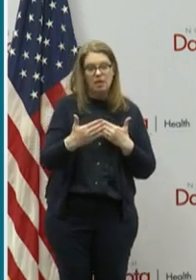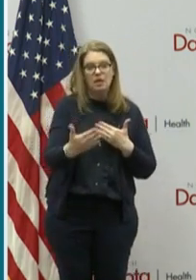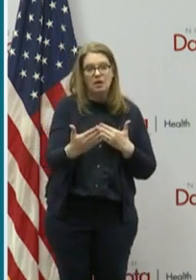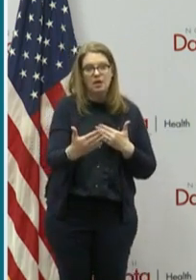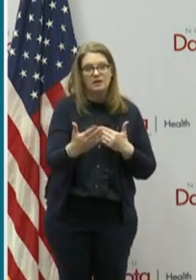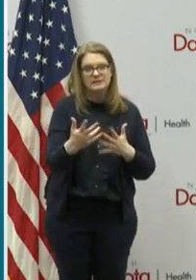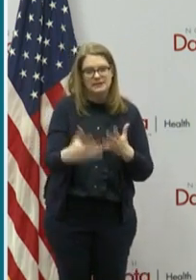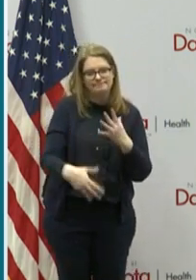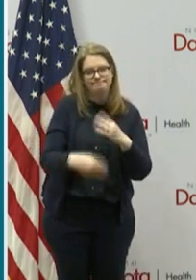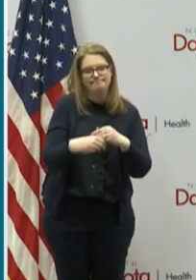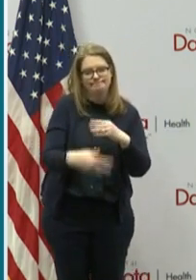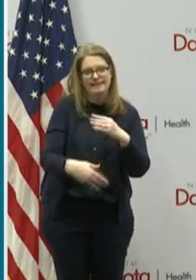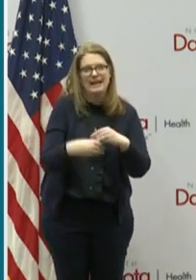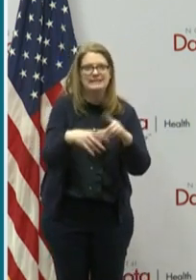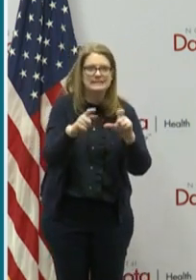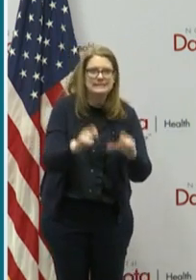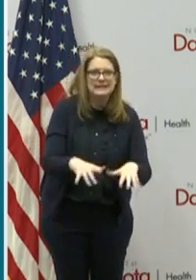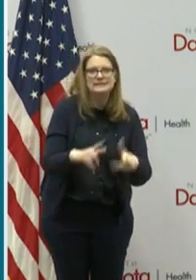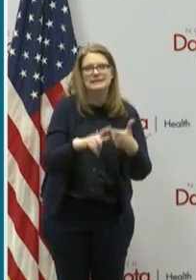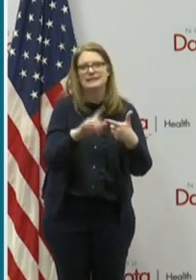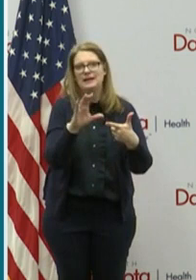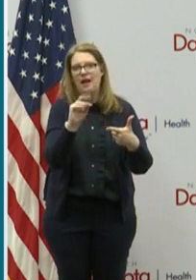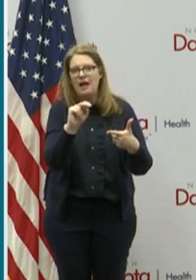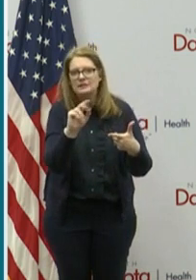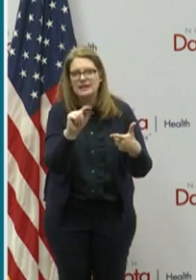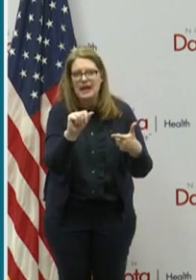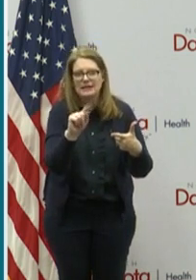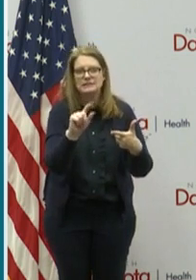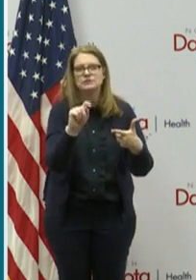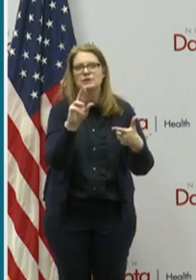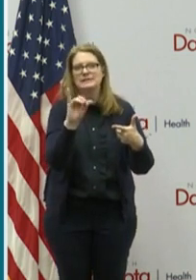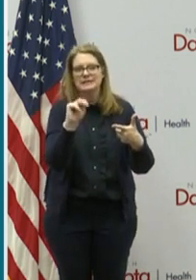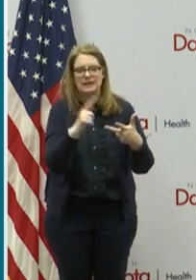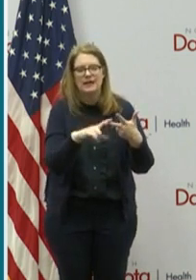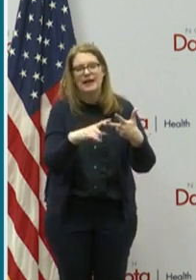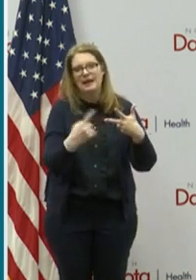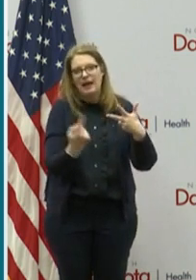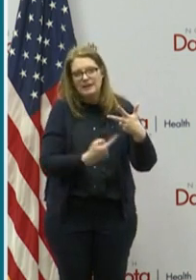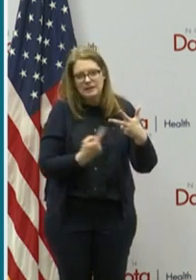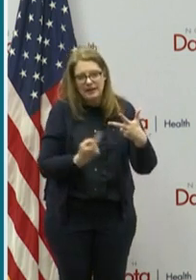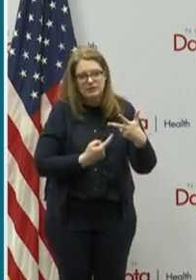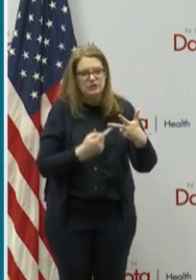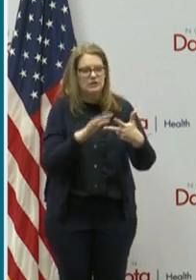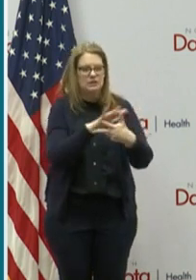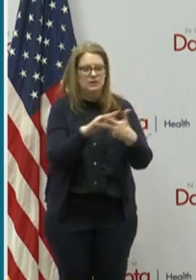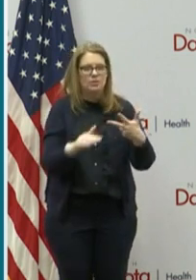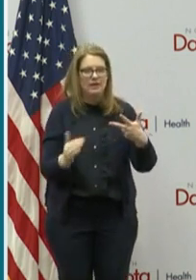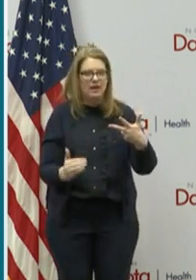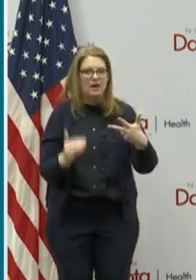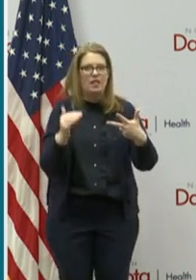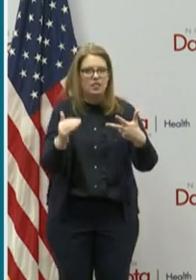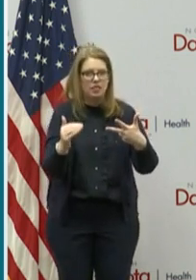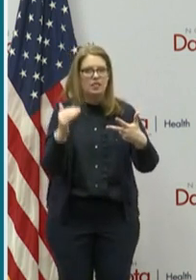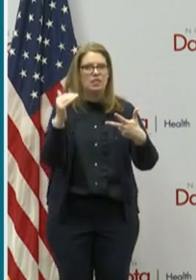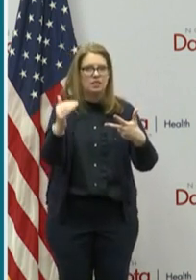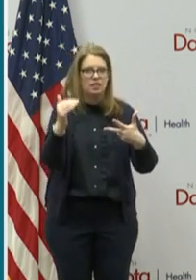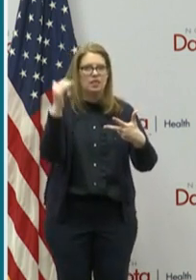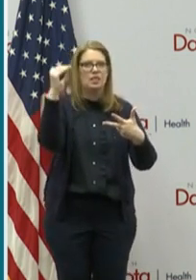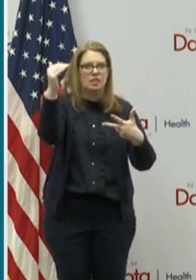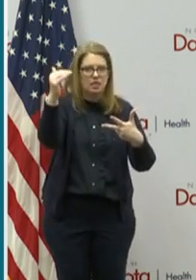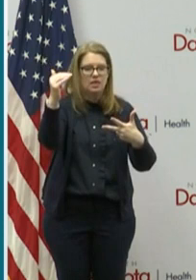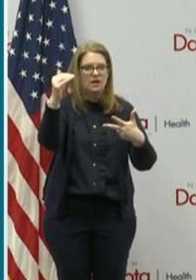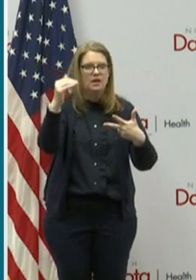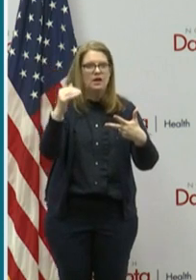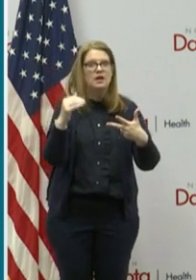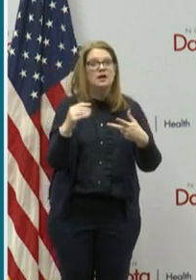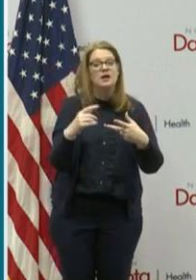in school, we would be taking our capacity for testing and contact tracing away from those most vulnerable, and we would be applying